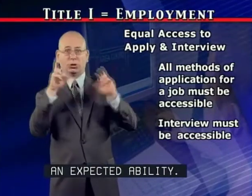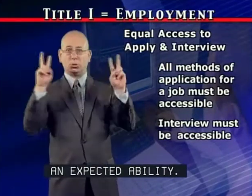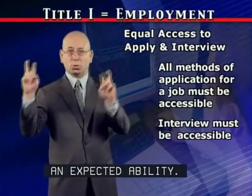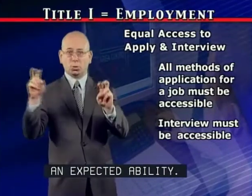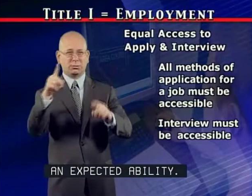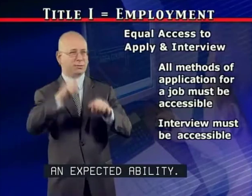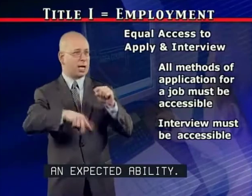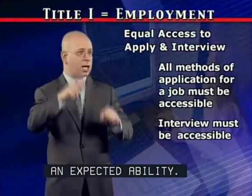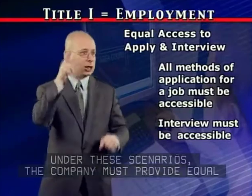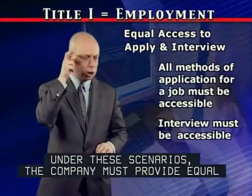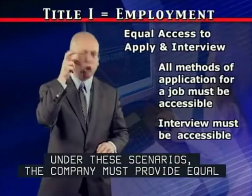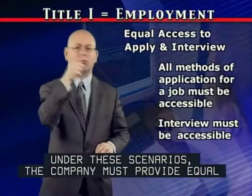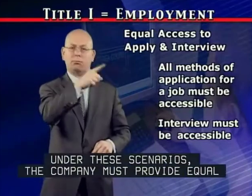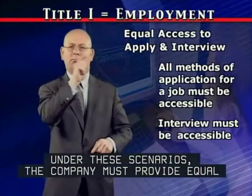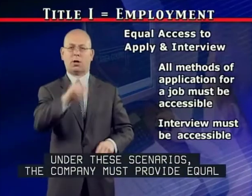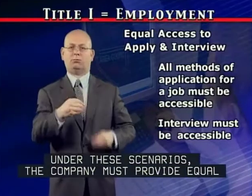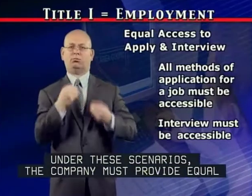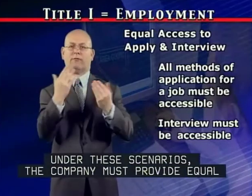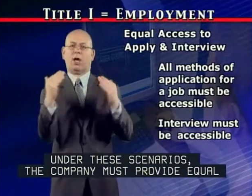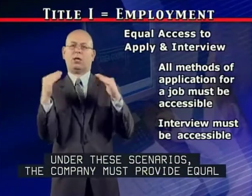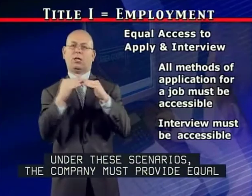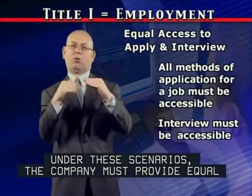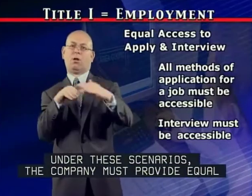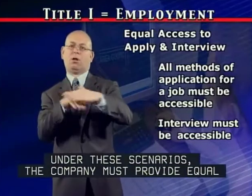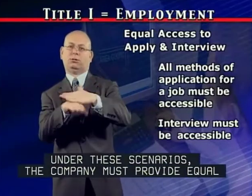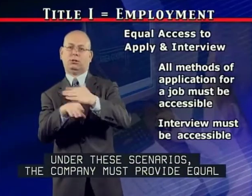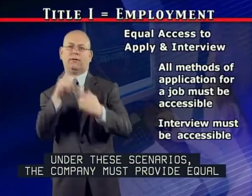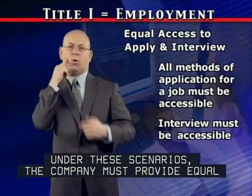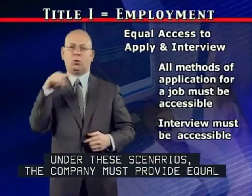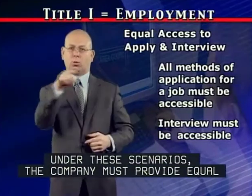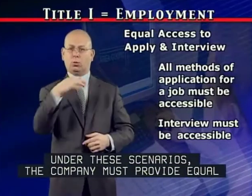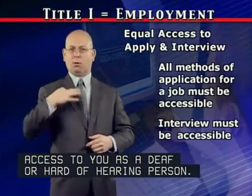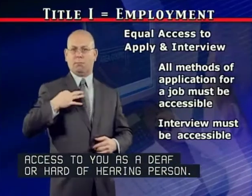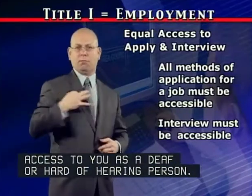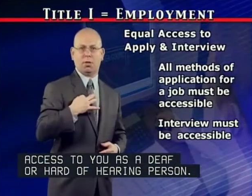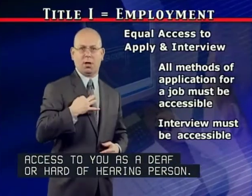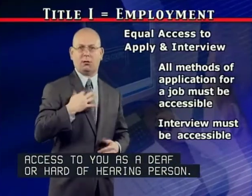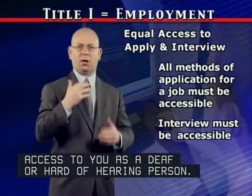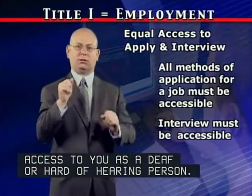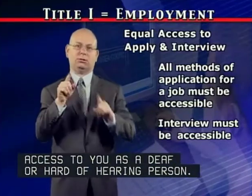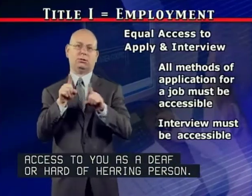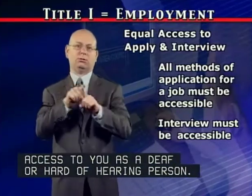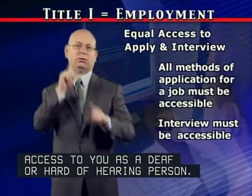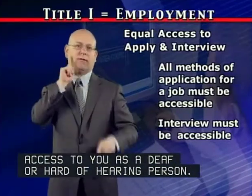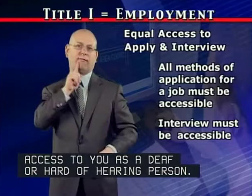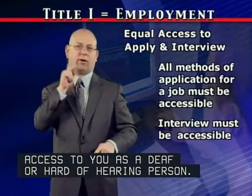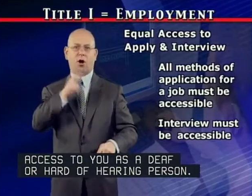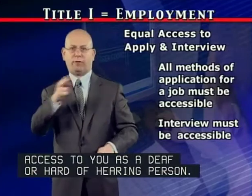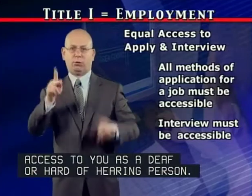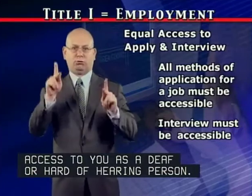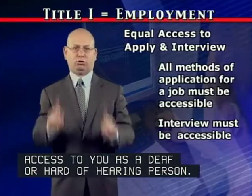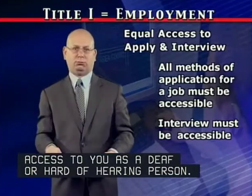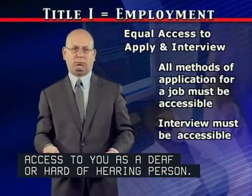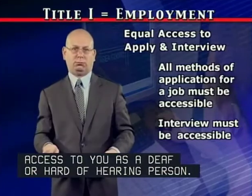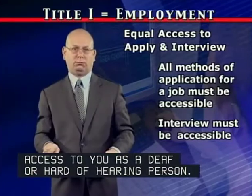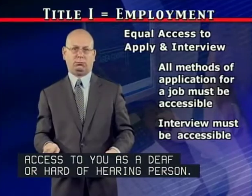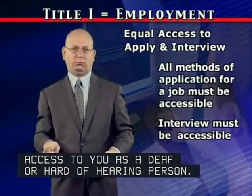ability. Under these scenarios, the company must provide equal access to you as a deaf or hard of hearing person.